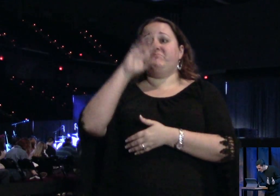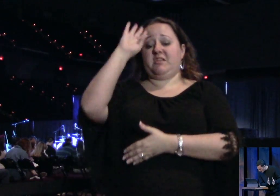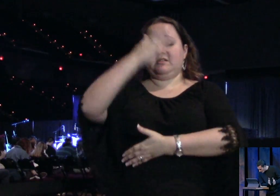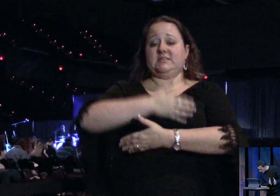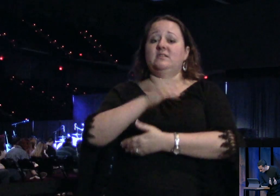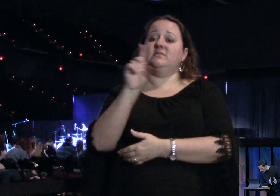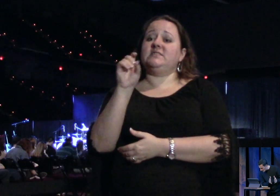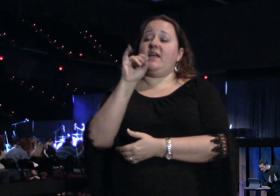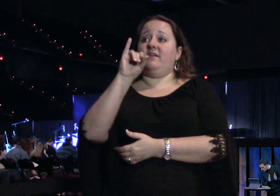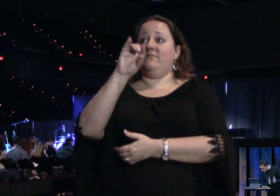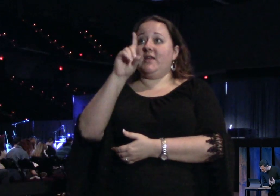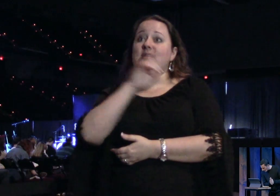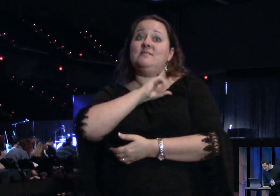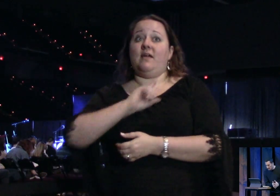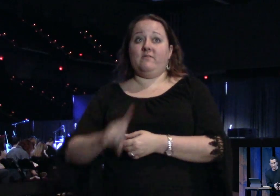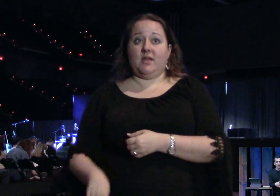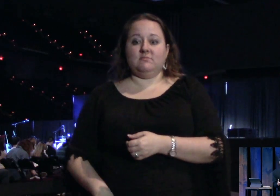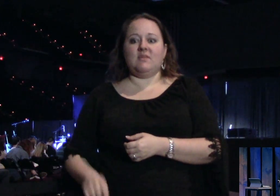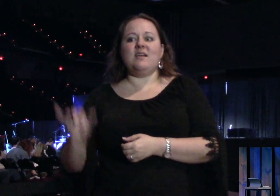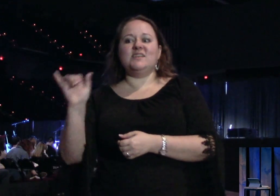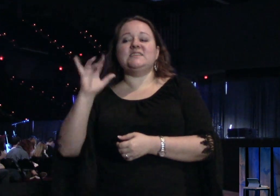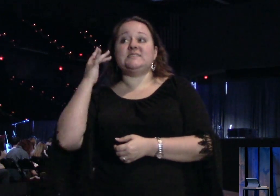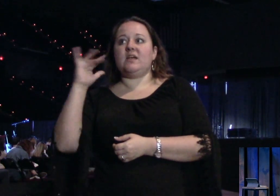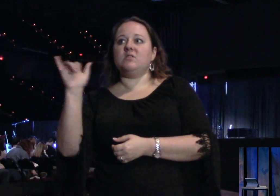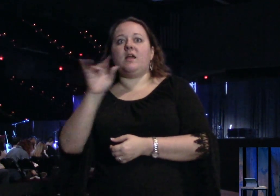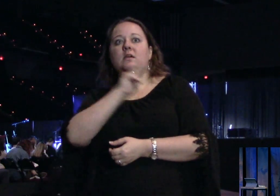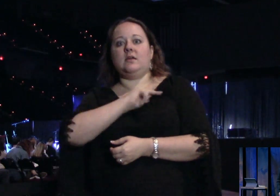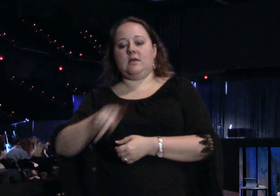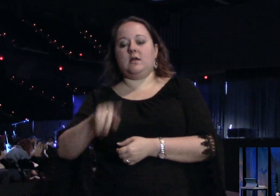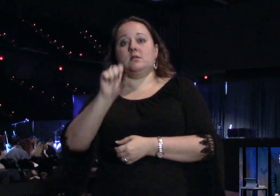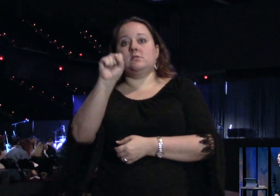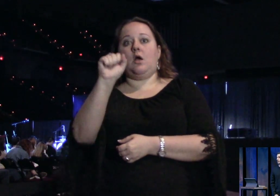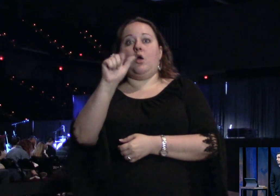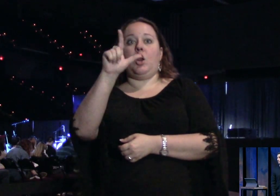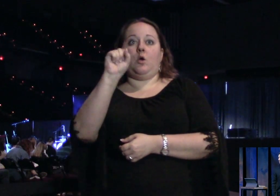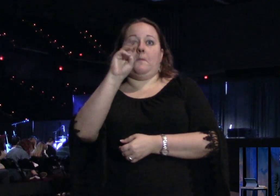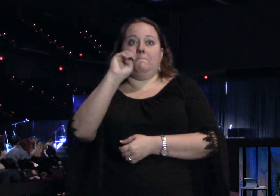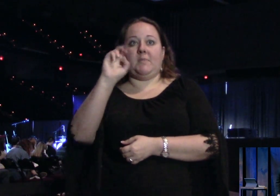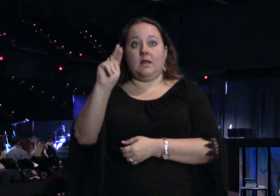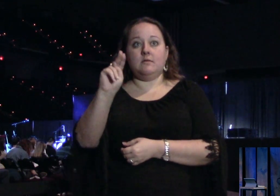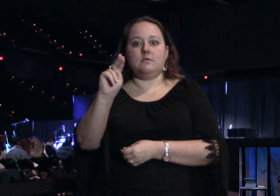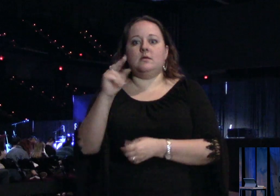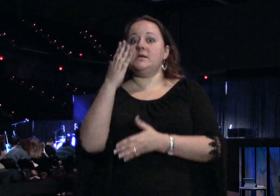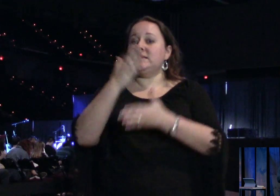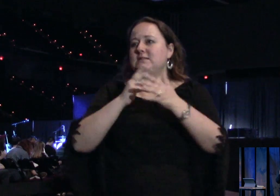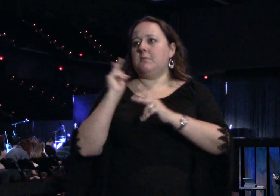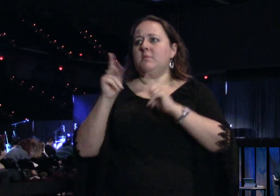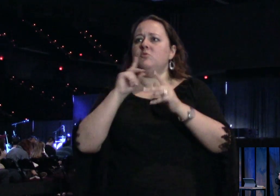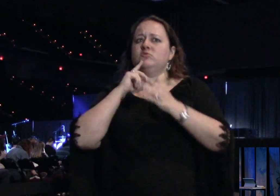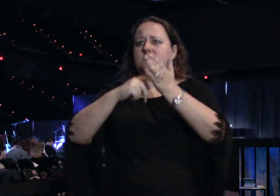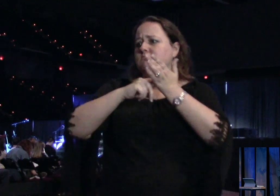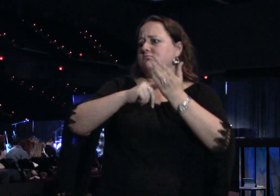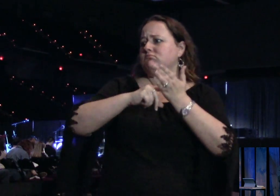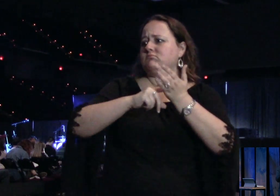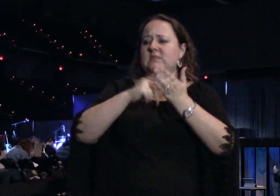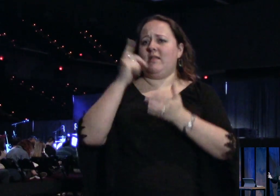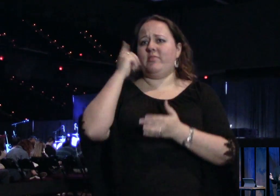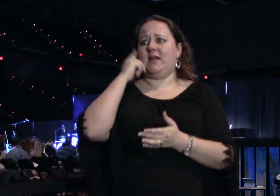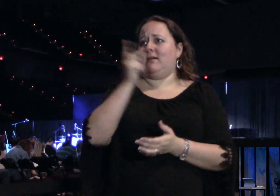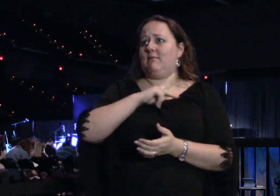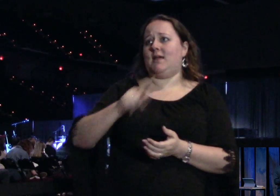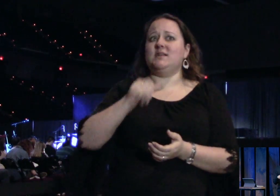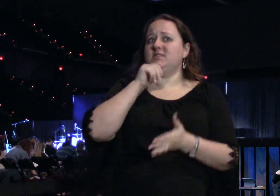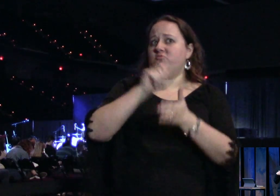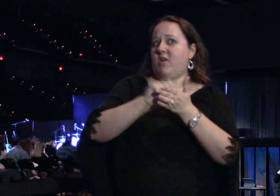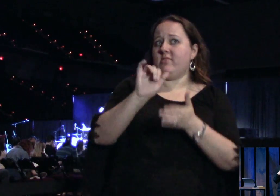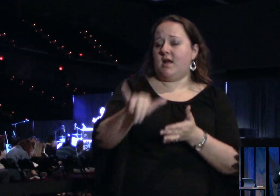is the son of David, king in Jerusalem. That sounds a lot like Solomon. Some people really debate this and think that Solomon